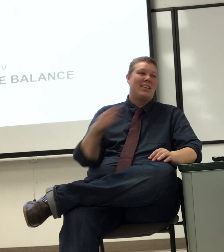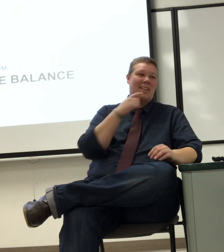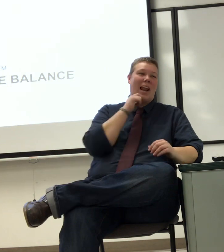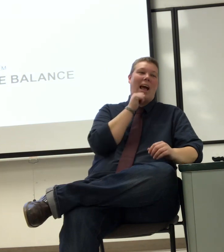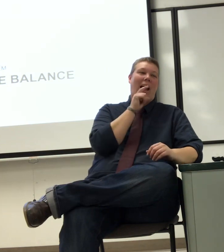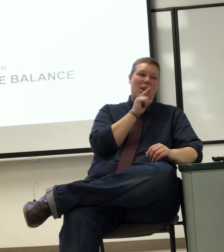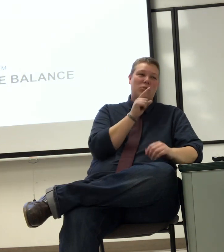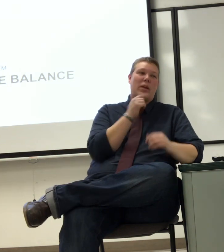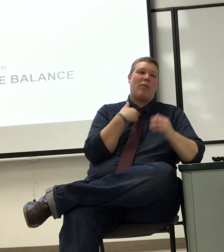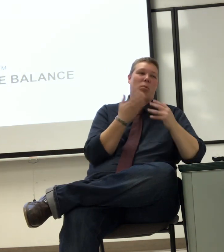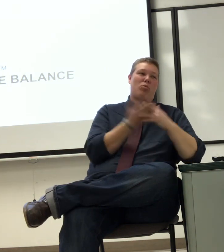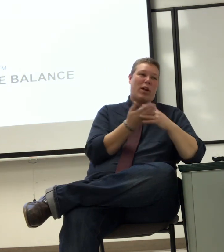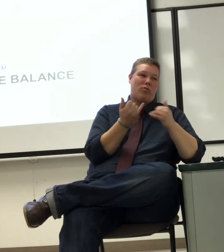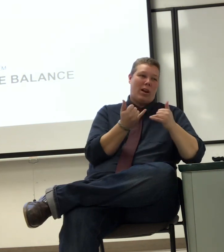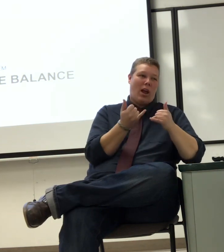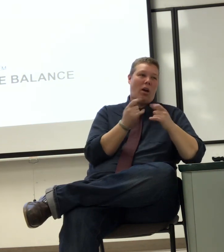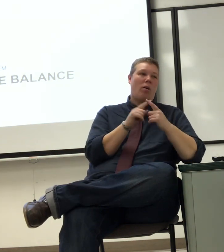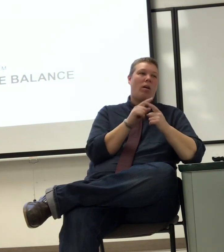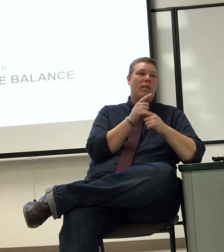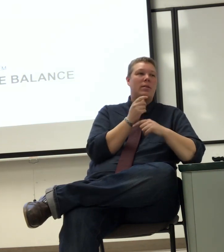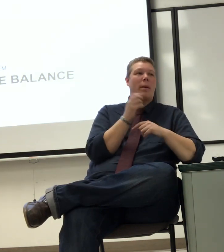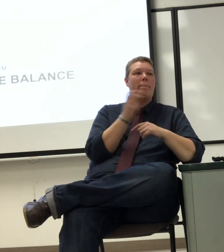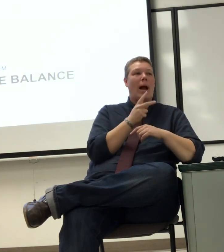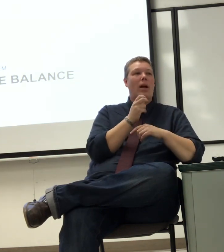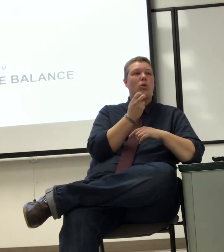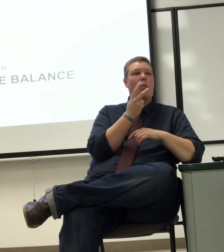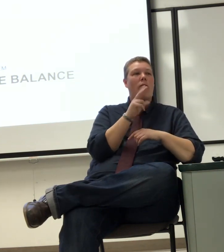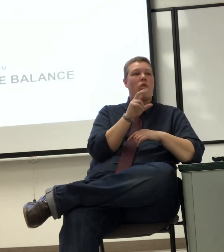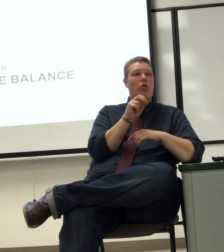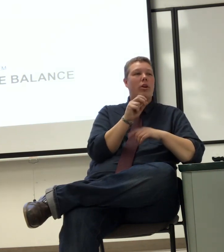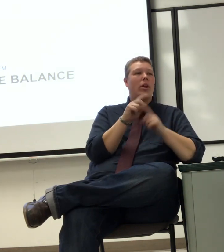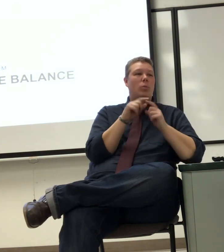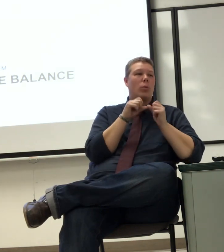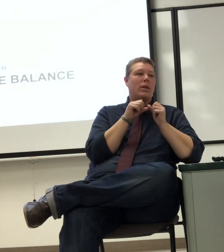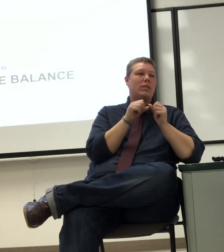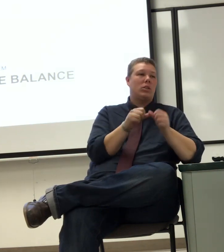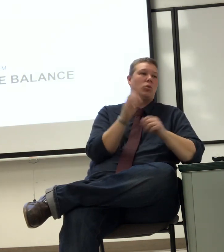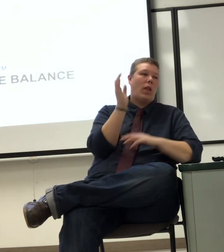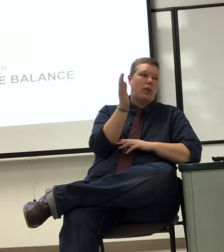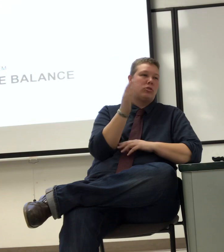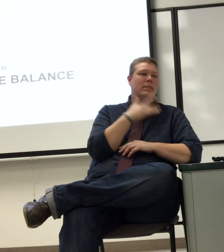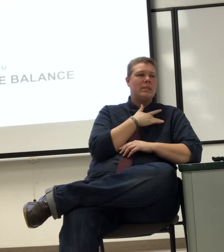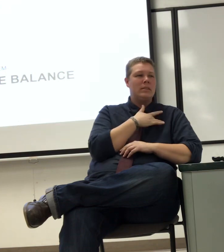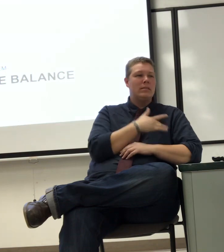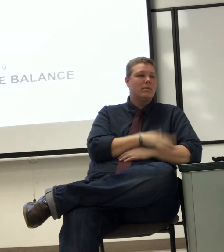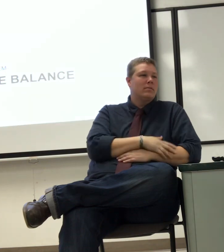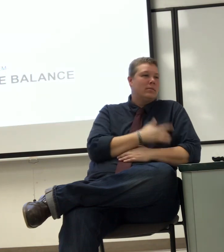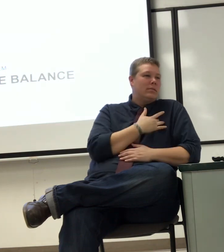back at 12:30. I do want to continue on with acid-base balance and the